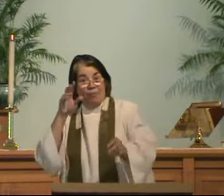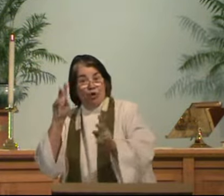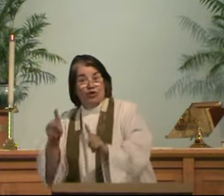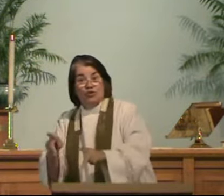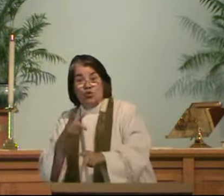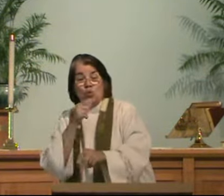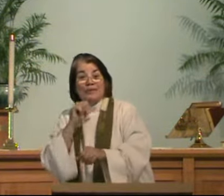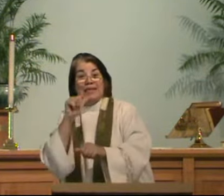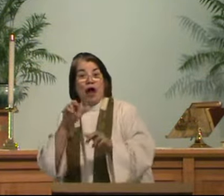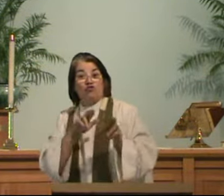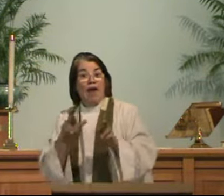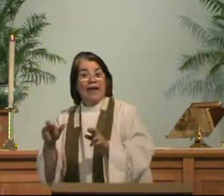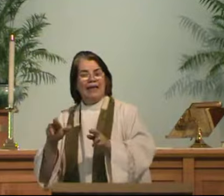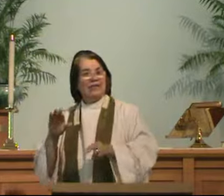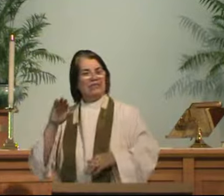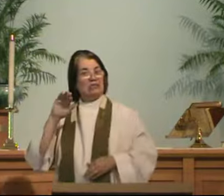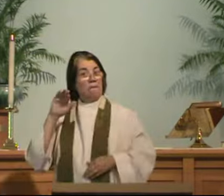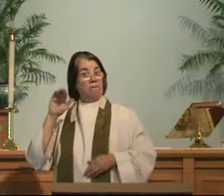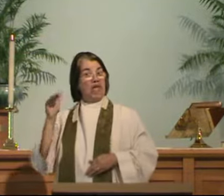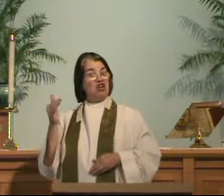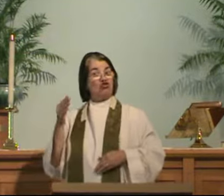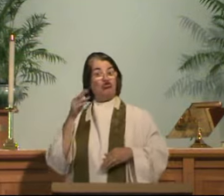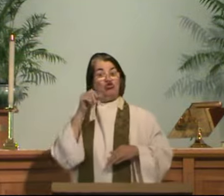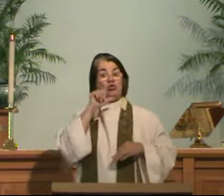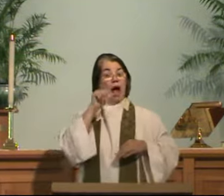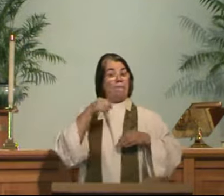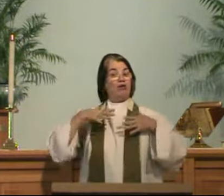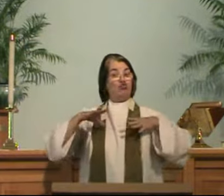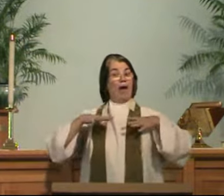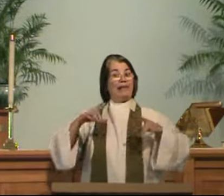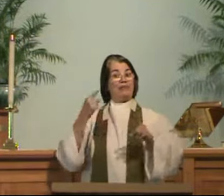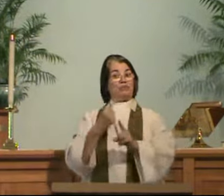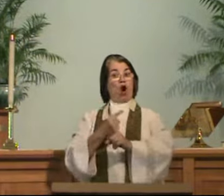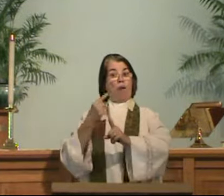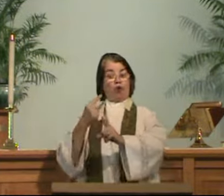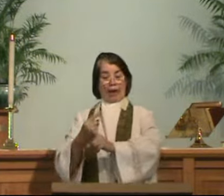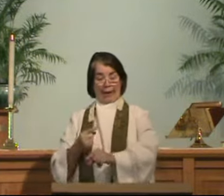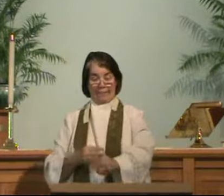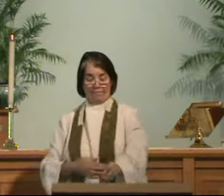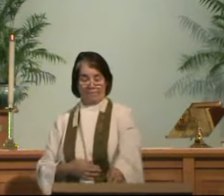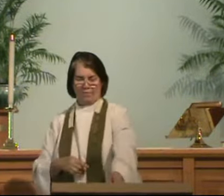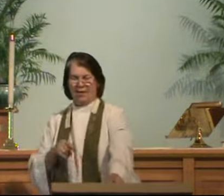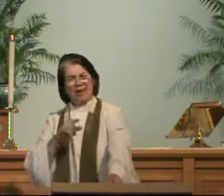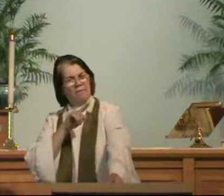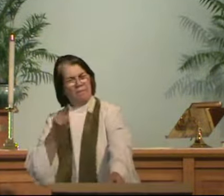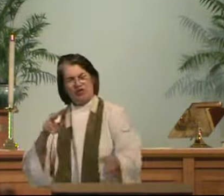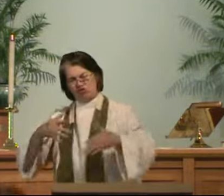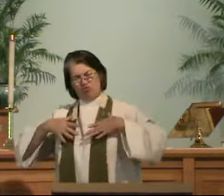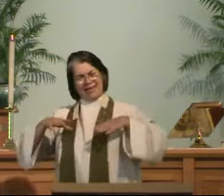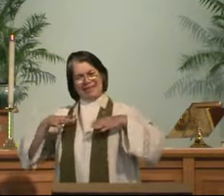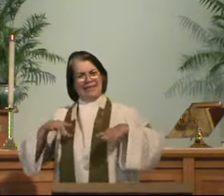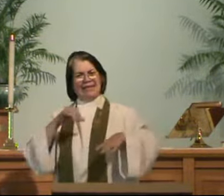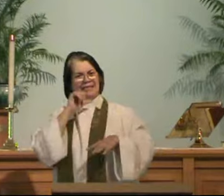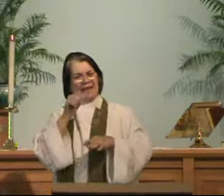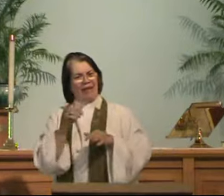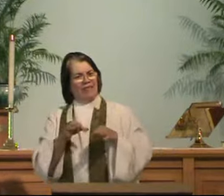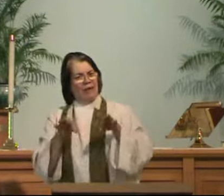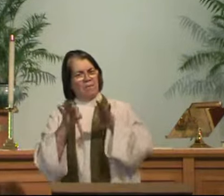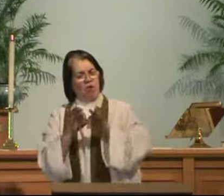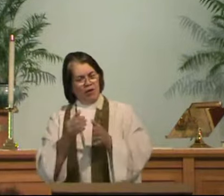A person who is not ready appears to not be dressed properly. But dressing is not the